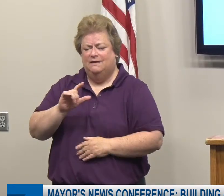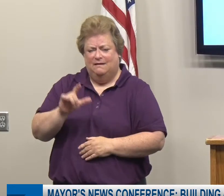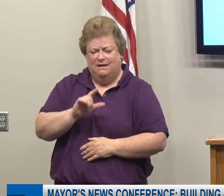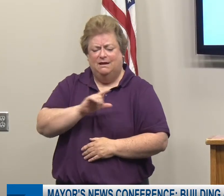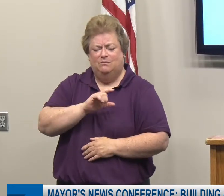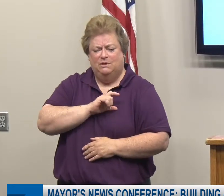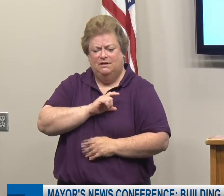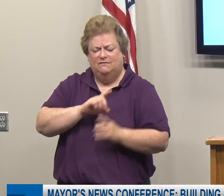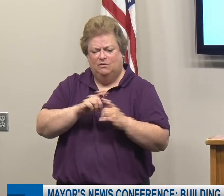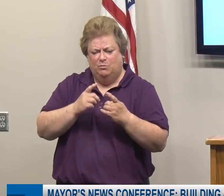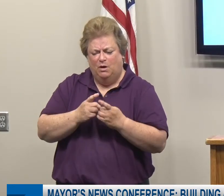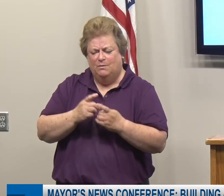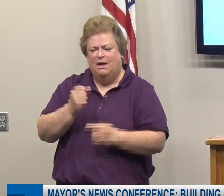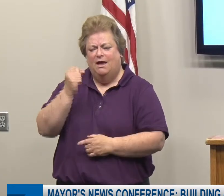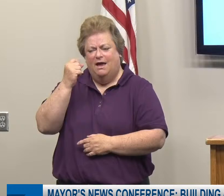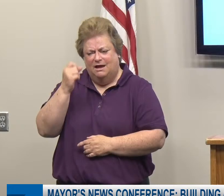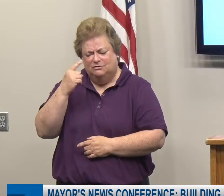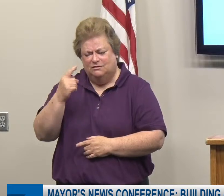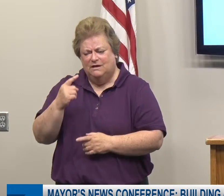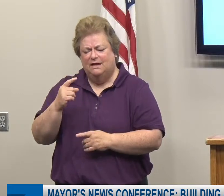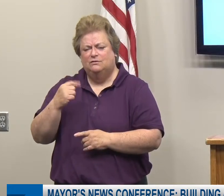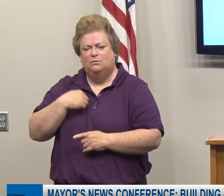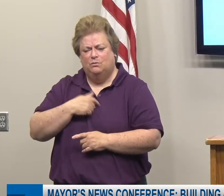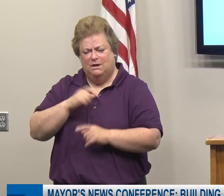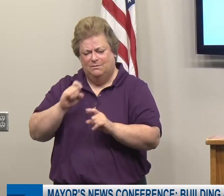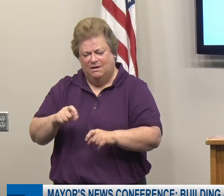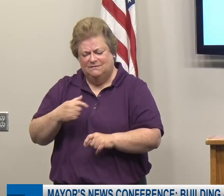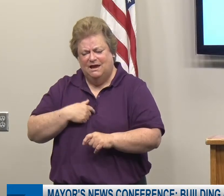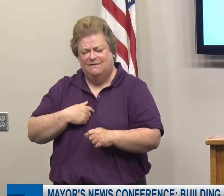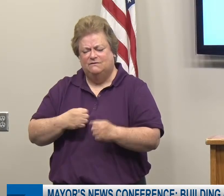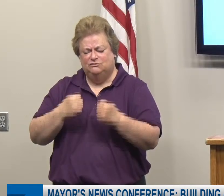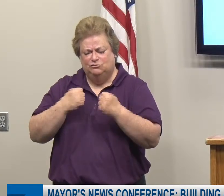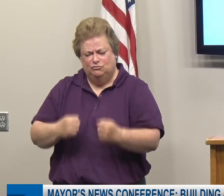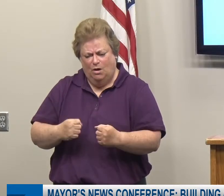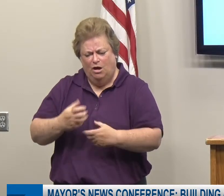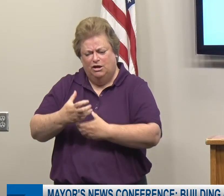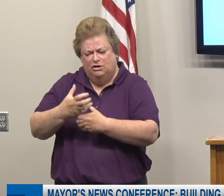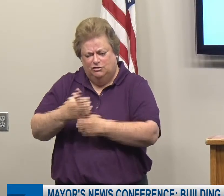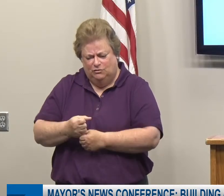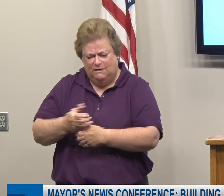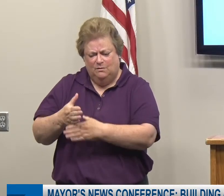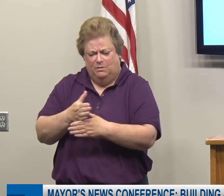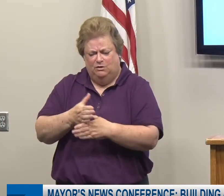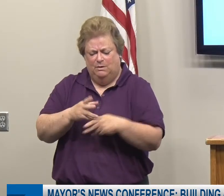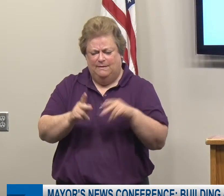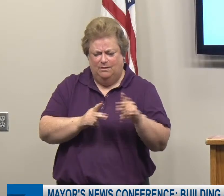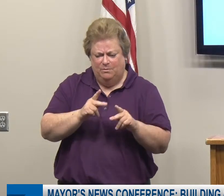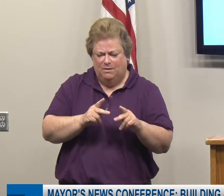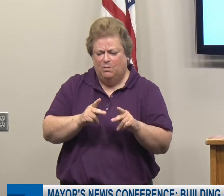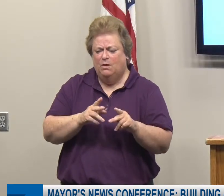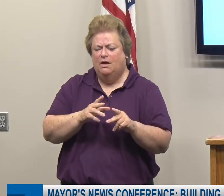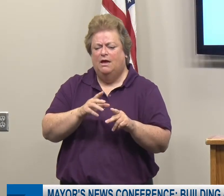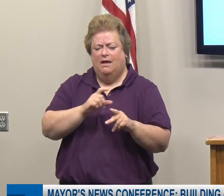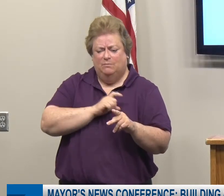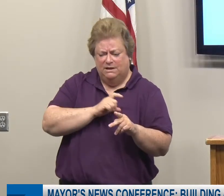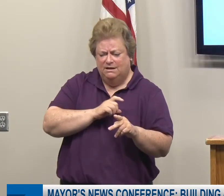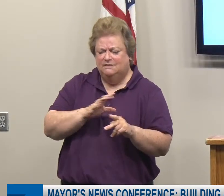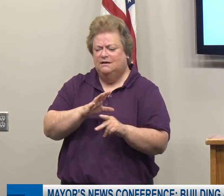how essential it is to have a strong foundation of trust between law enforcement agencies and the people whom they protect and